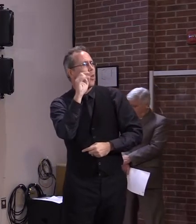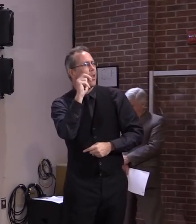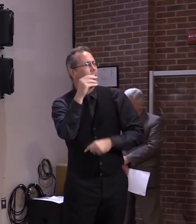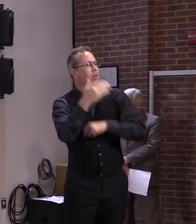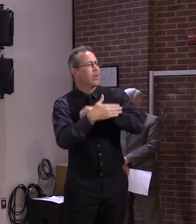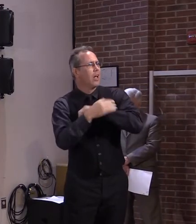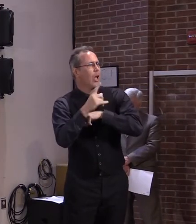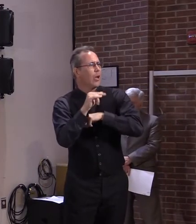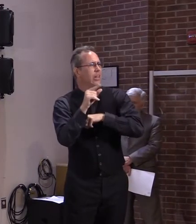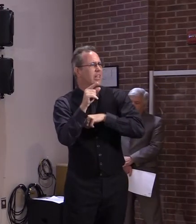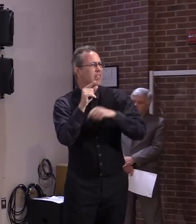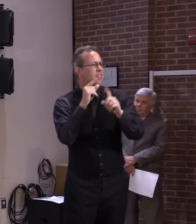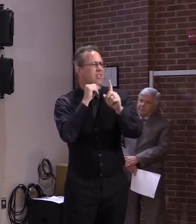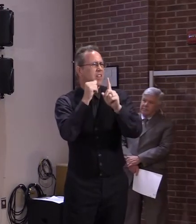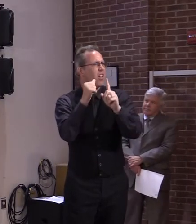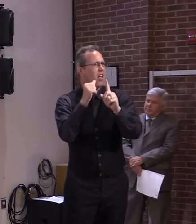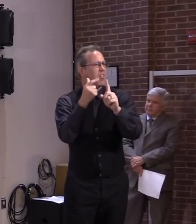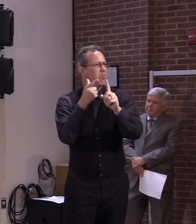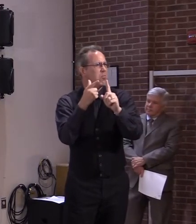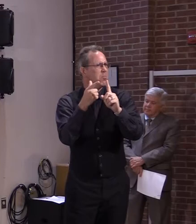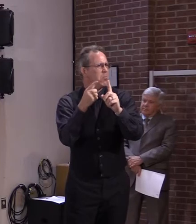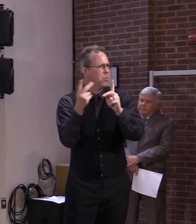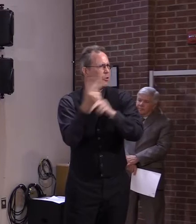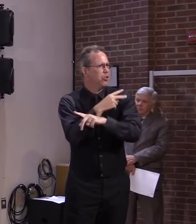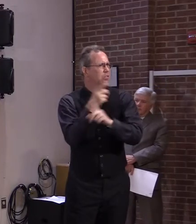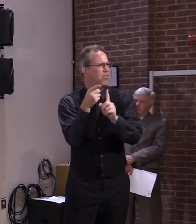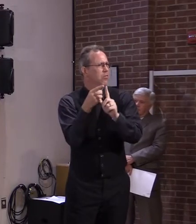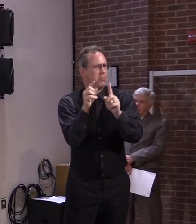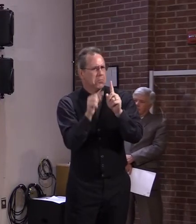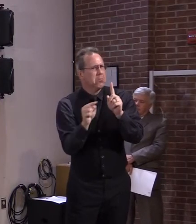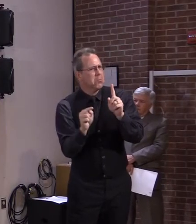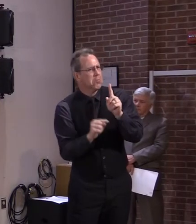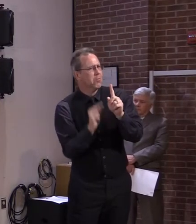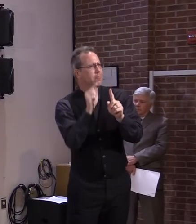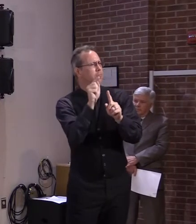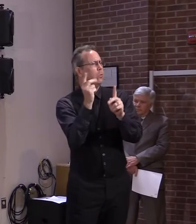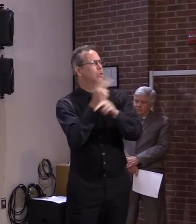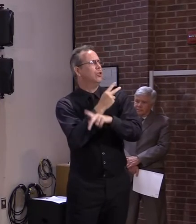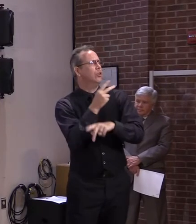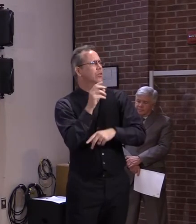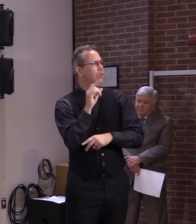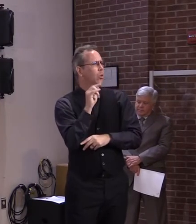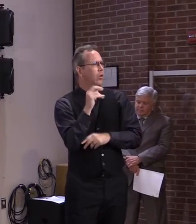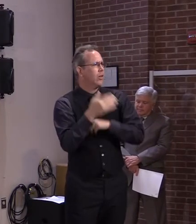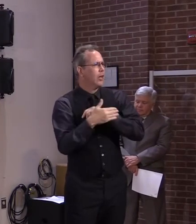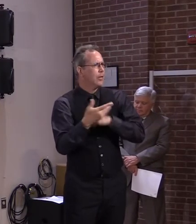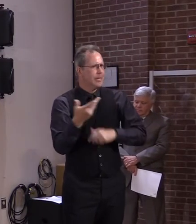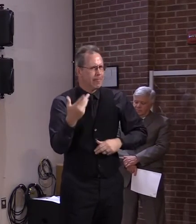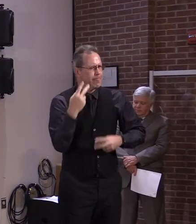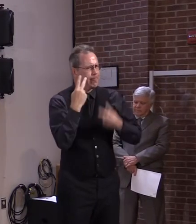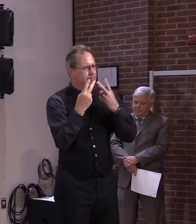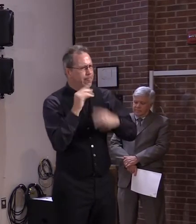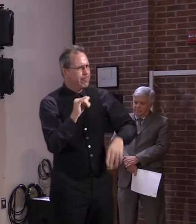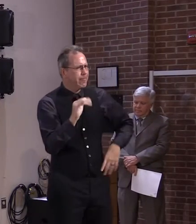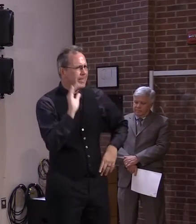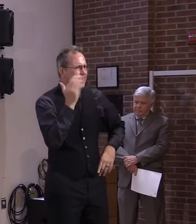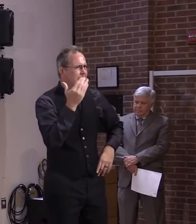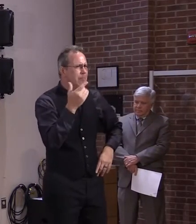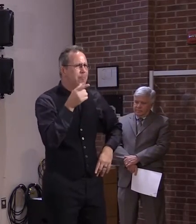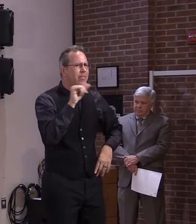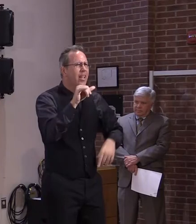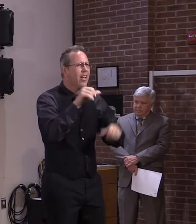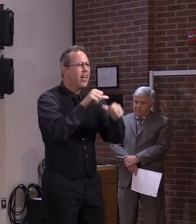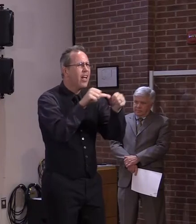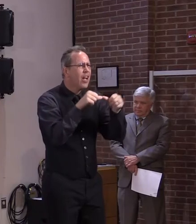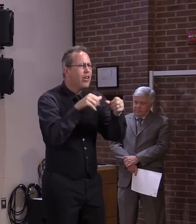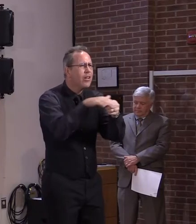there, which tells us much more that this is community transmission occurring, not necessarily